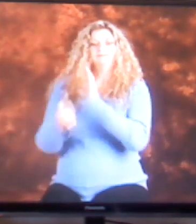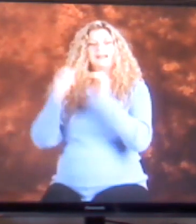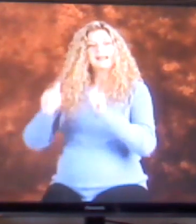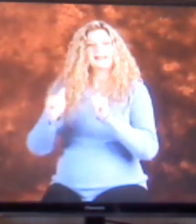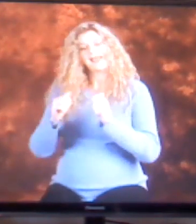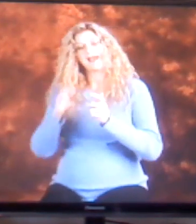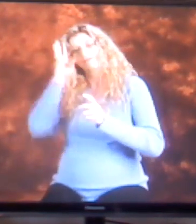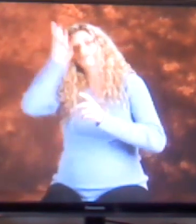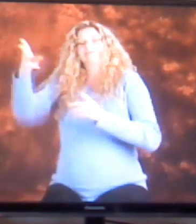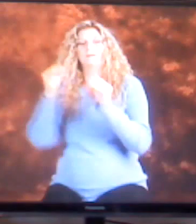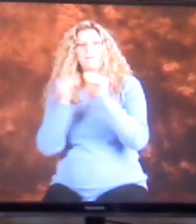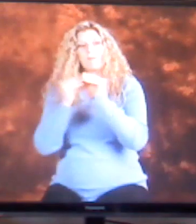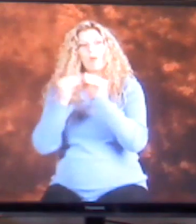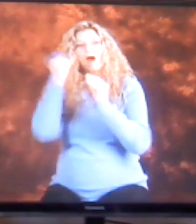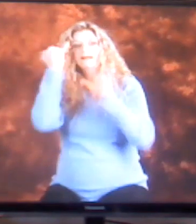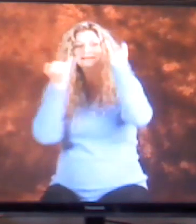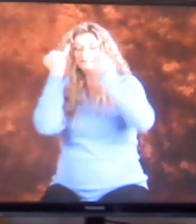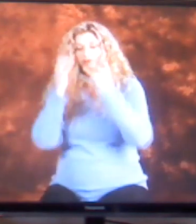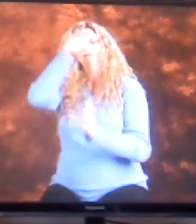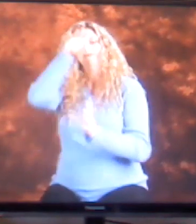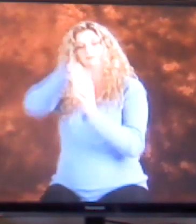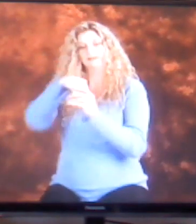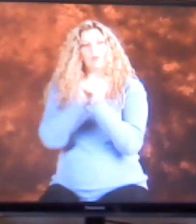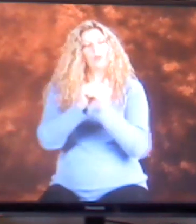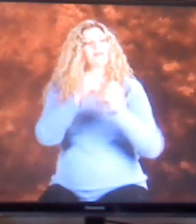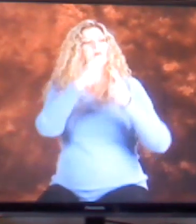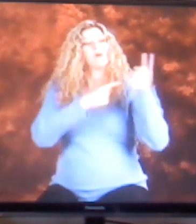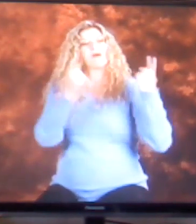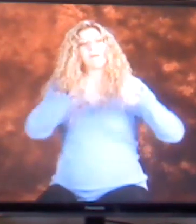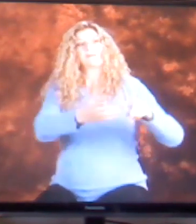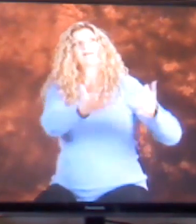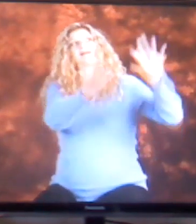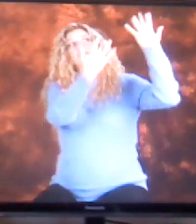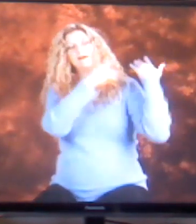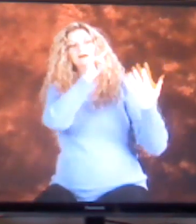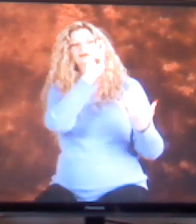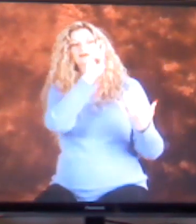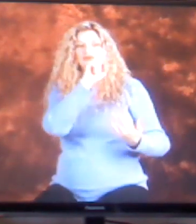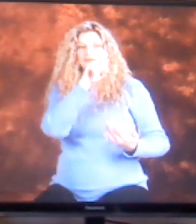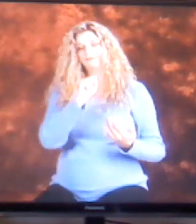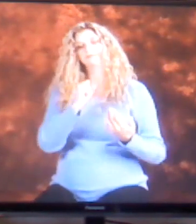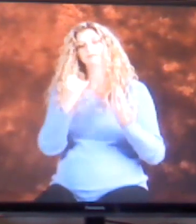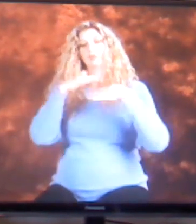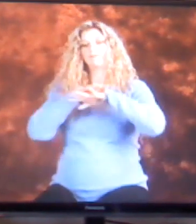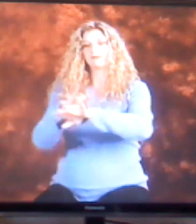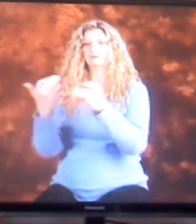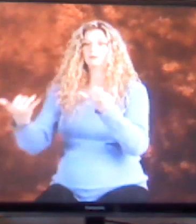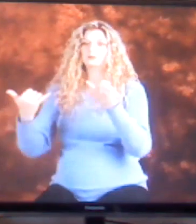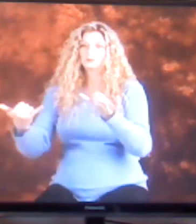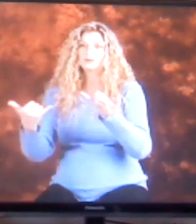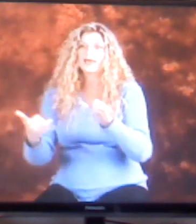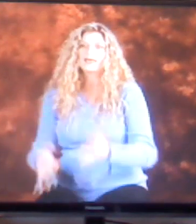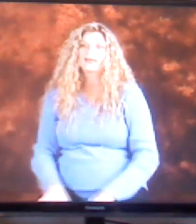But we have really skilled designers who are able to come up with ideas that can incorporate past influence with mainstream